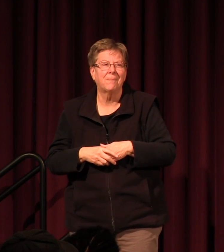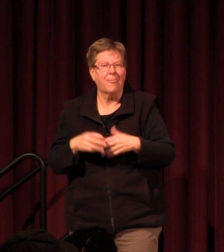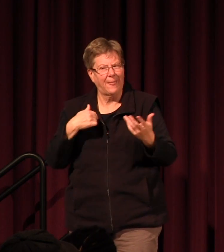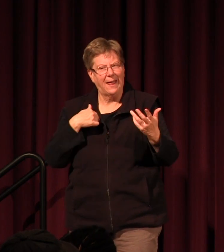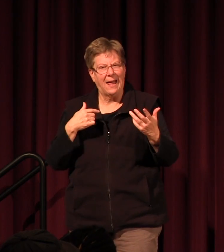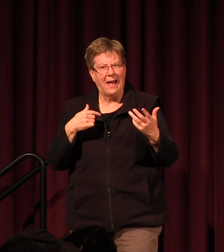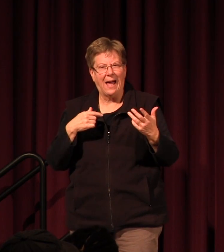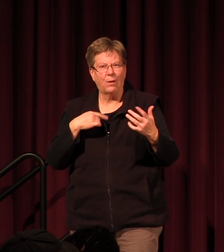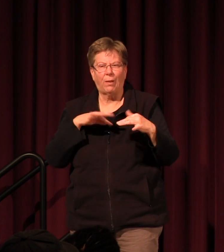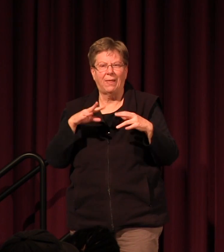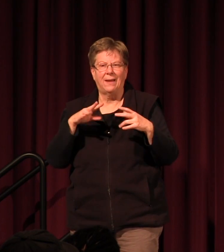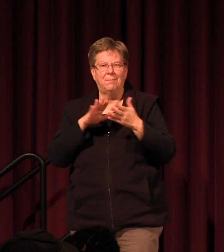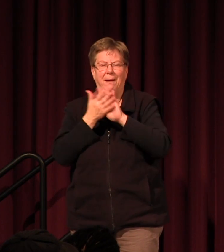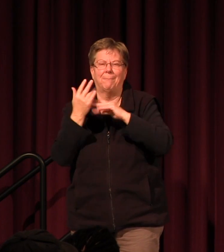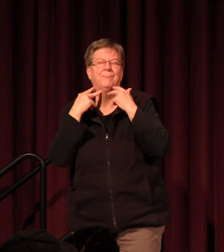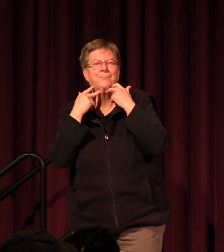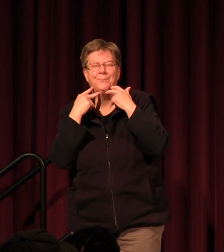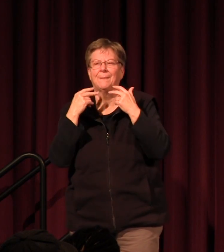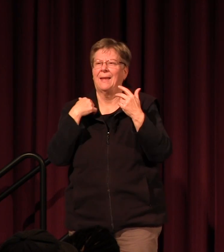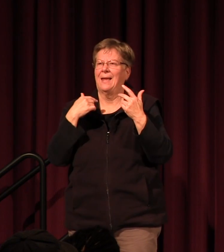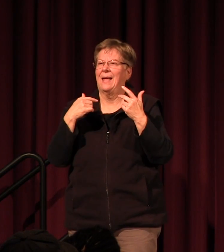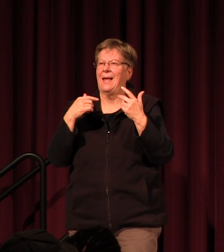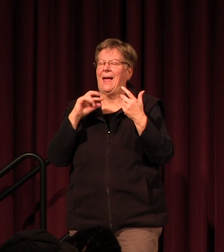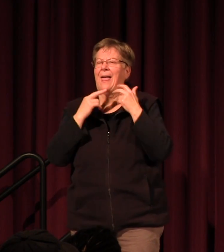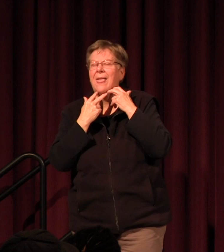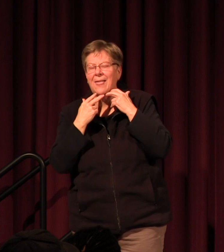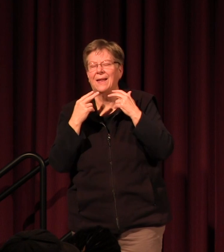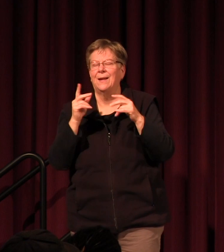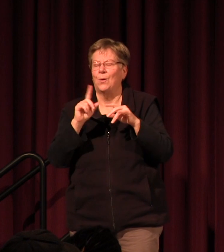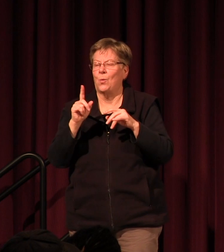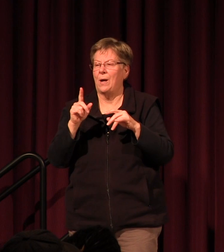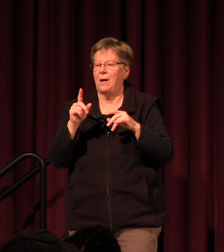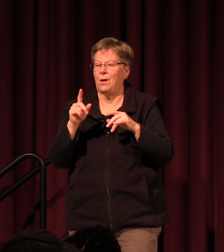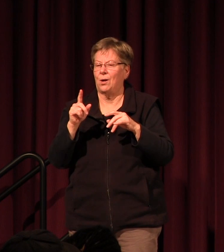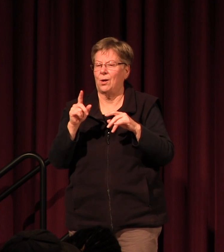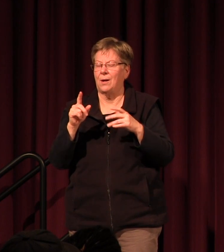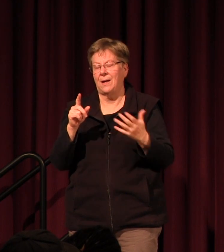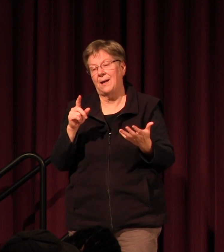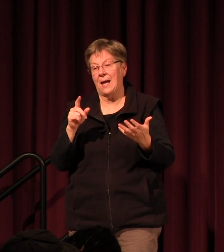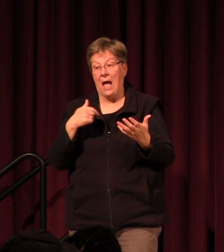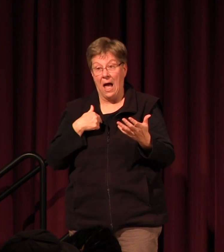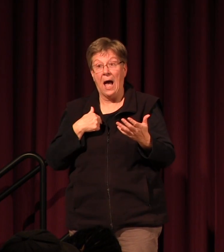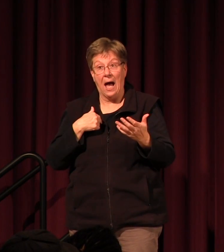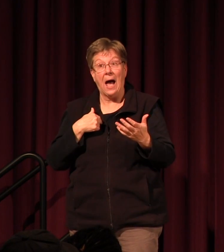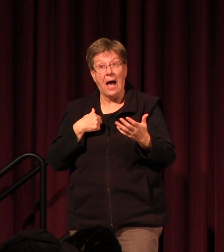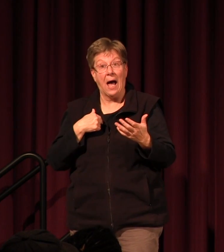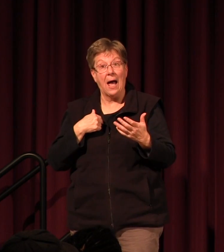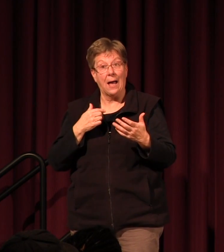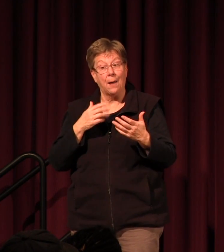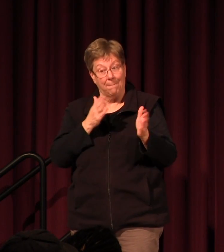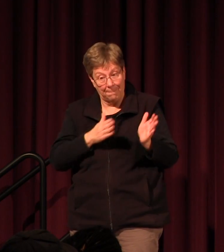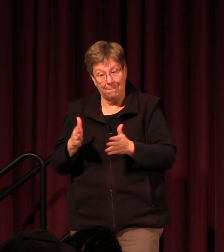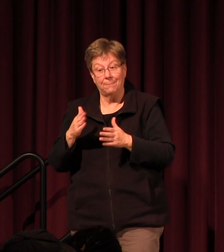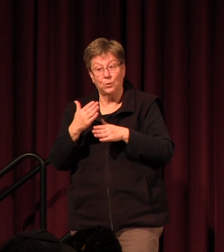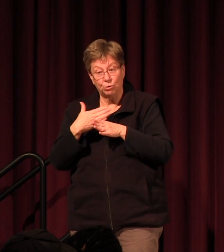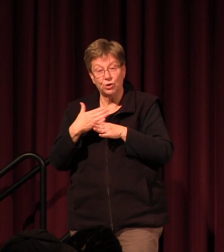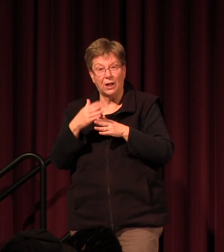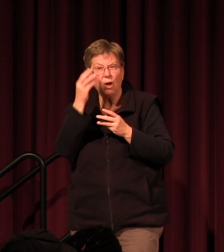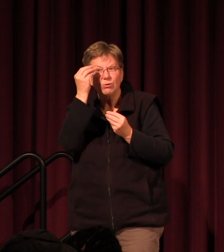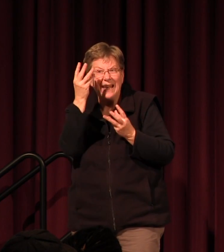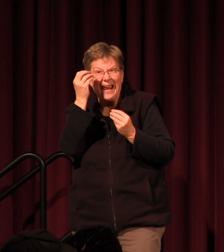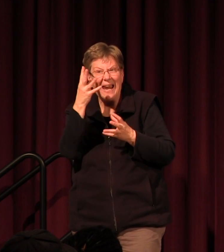I fell into a trap. I fell into a trap where I was going to share